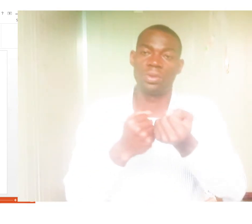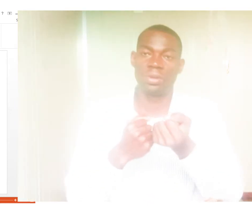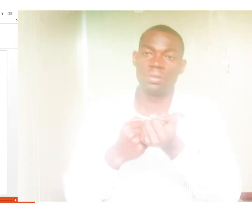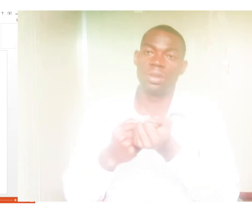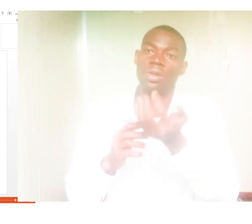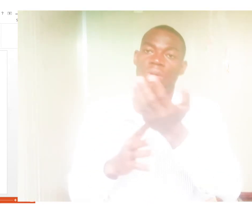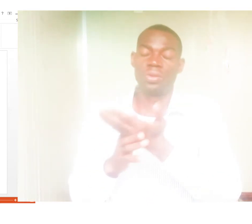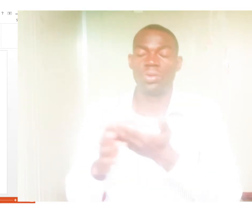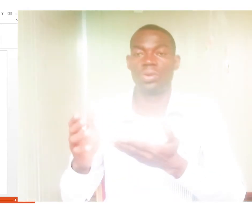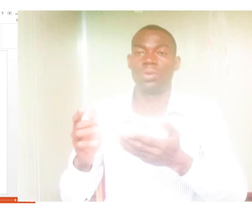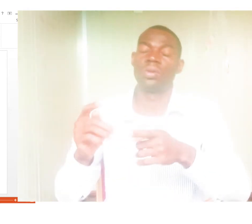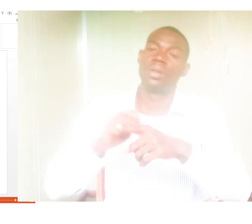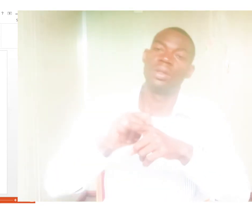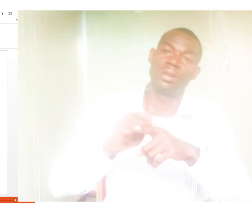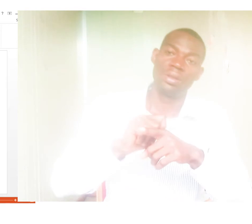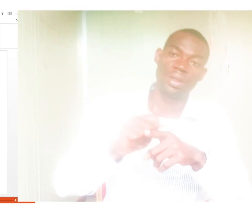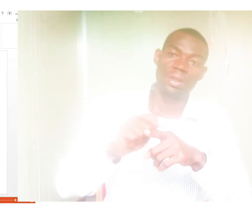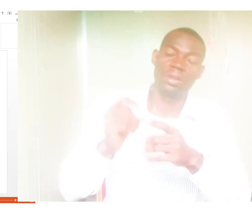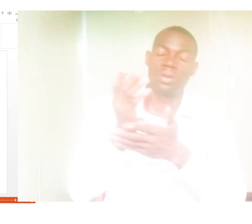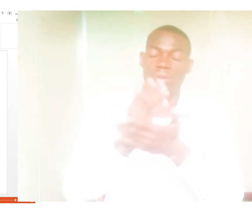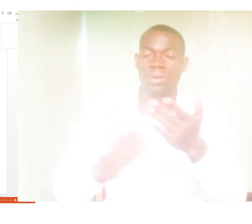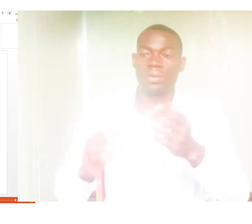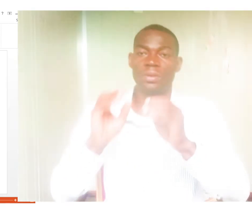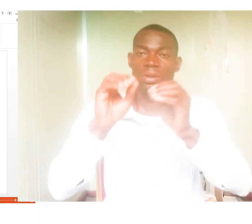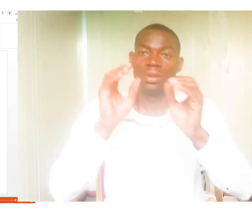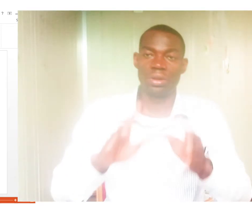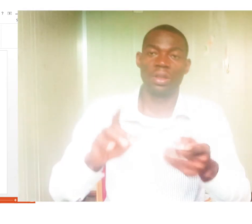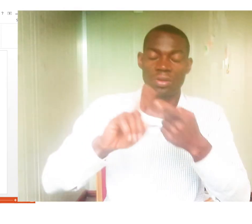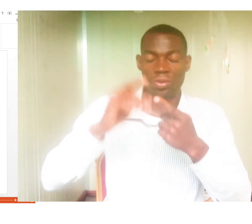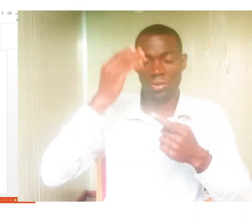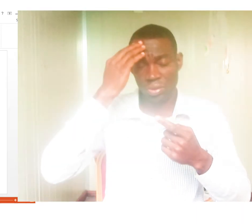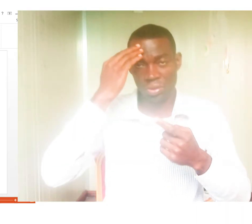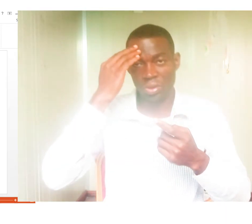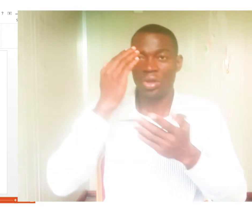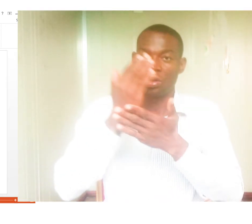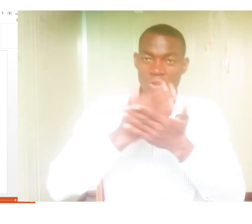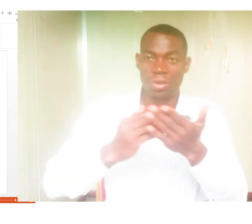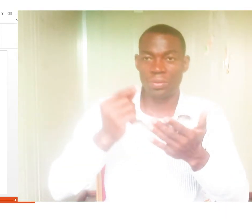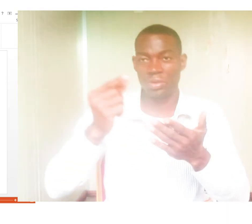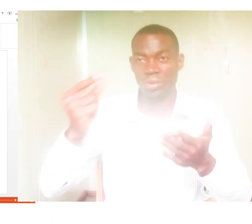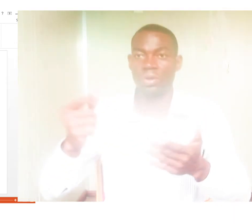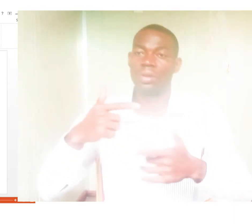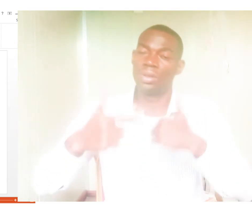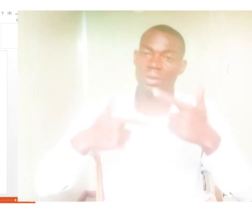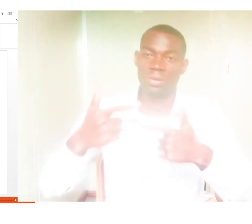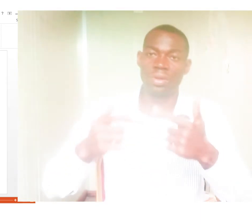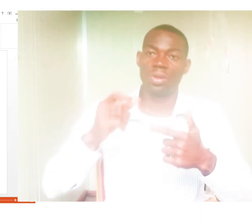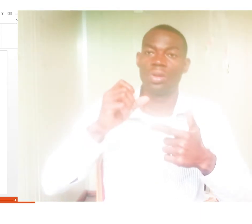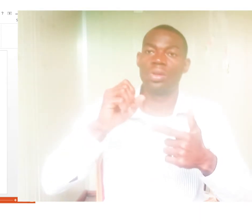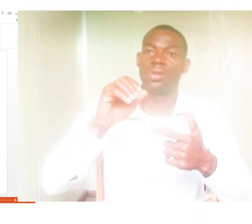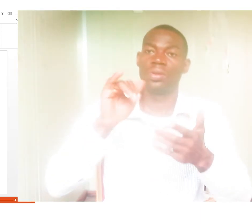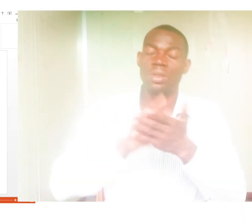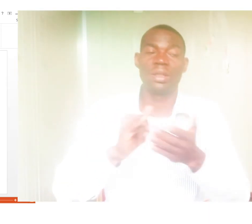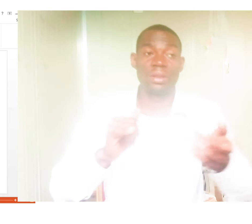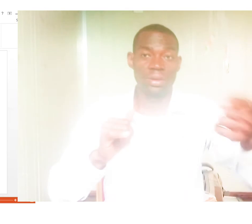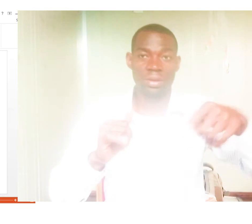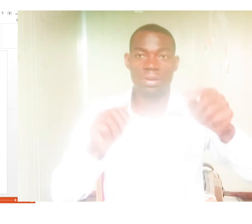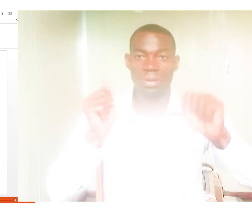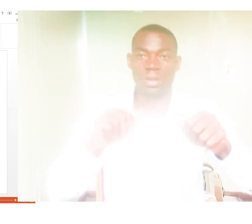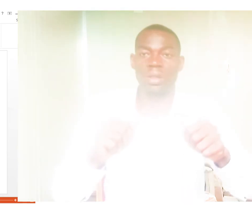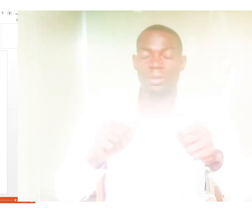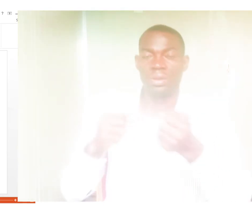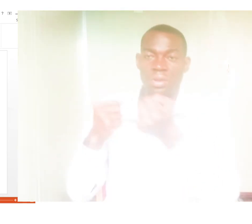training some of the teachers to know basic sign languages so that they can be able to assist deaf